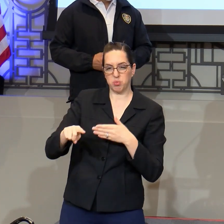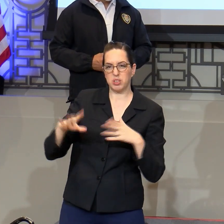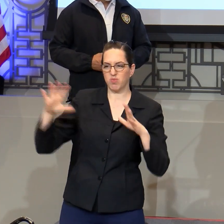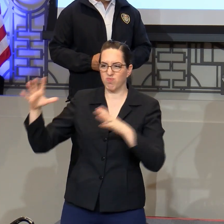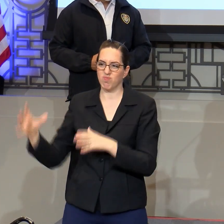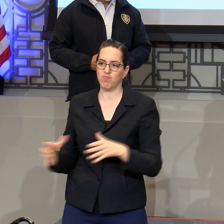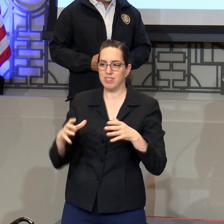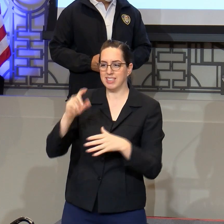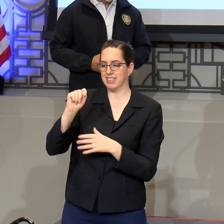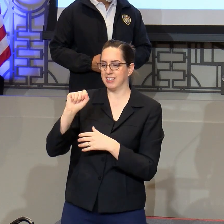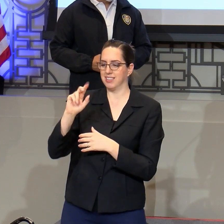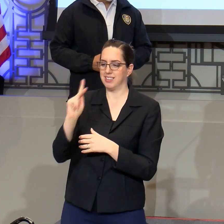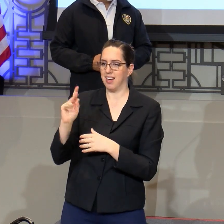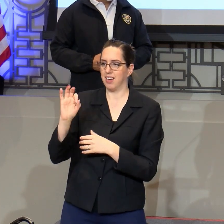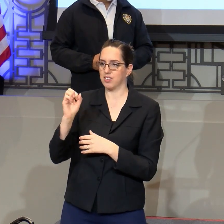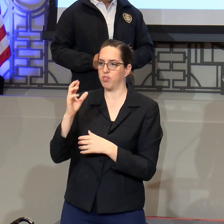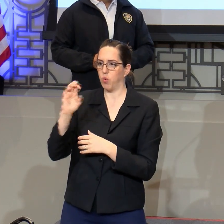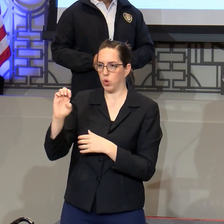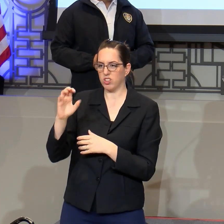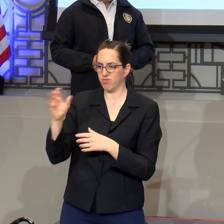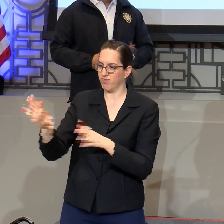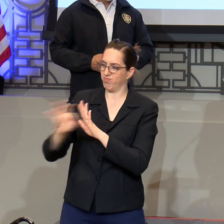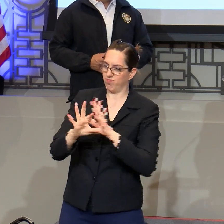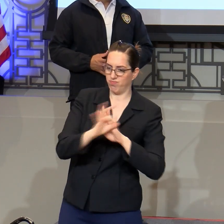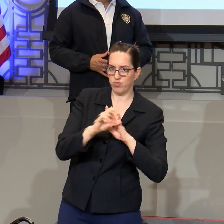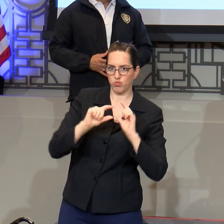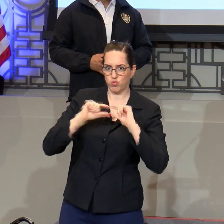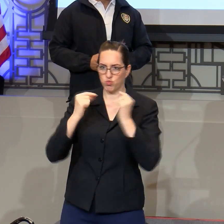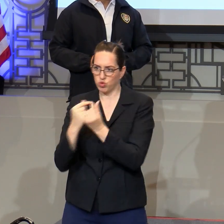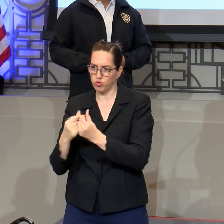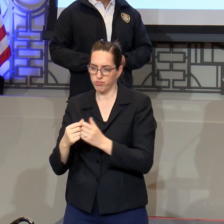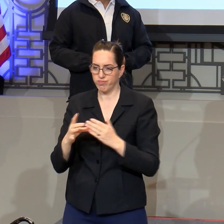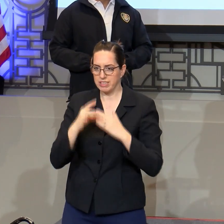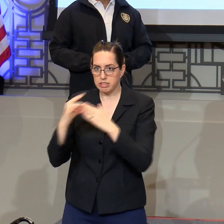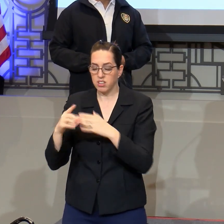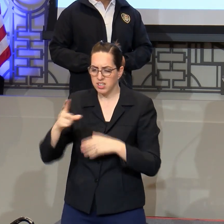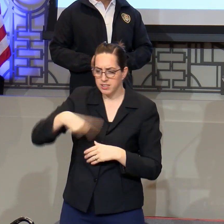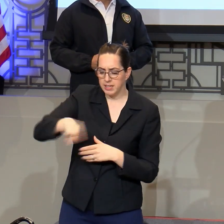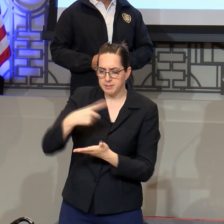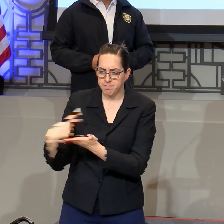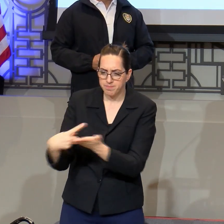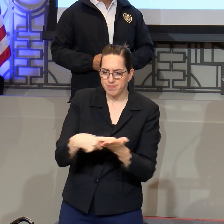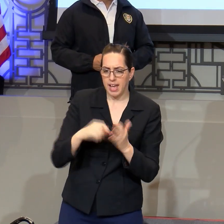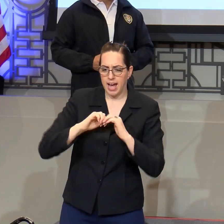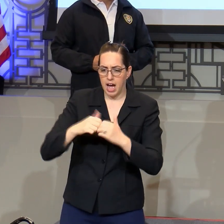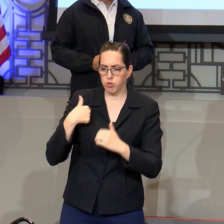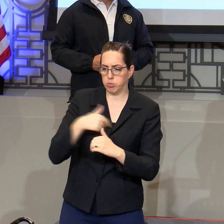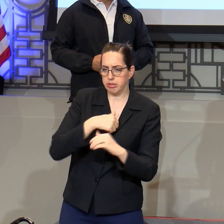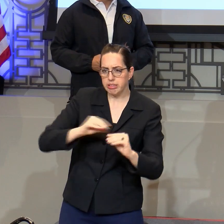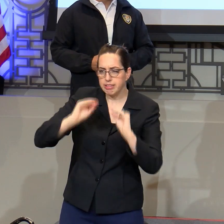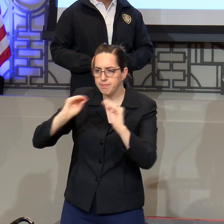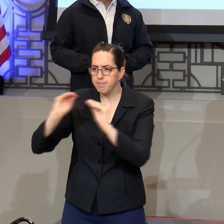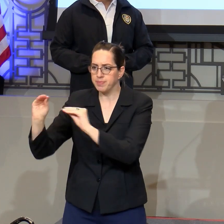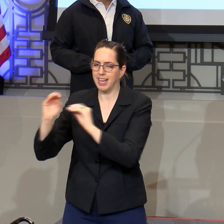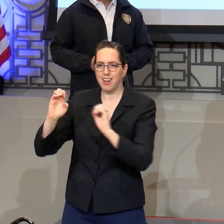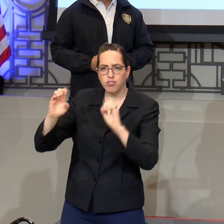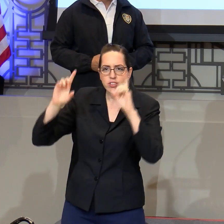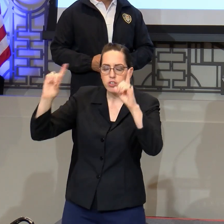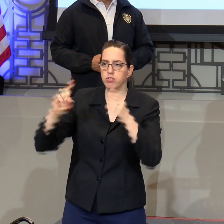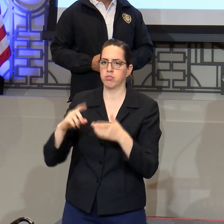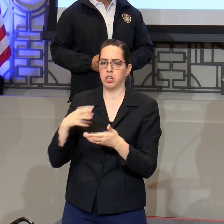force that I have put together to discuss ways in which we will continue to provide education and